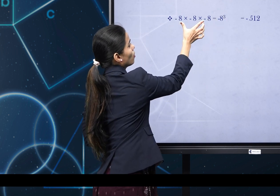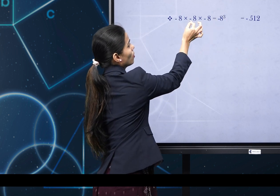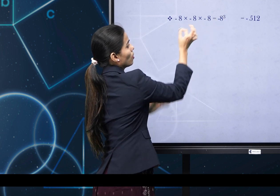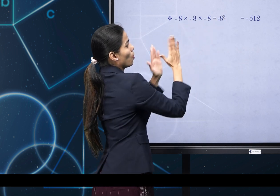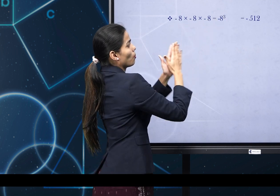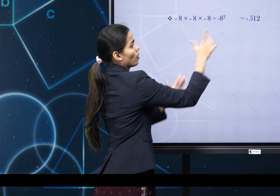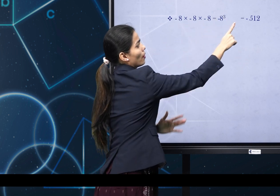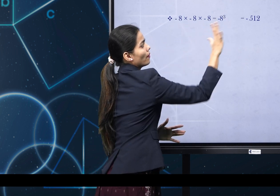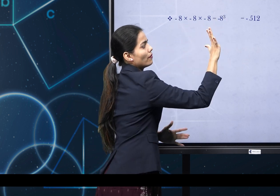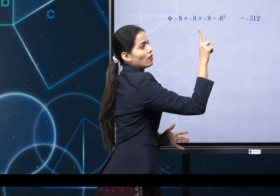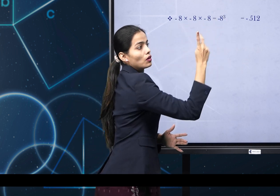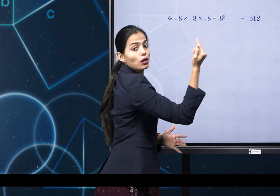minus 512.